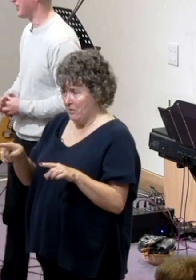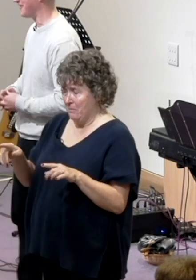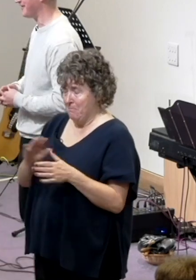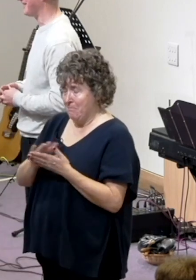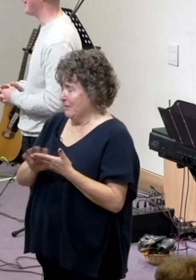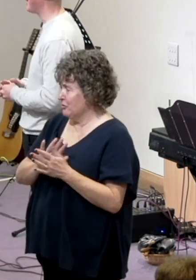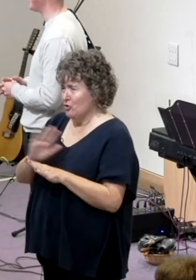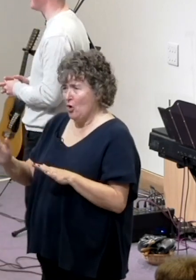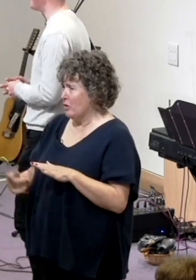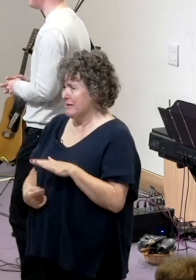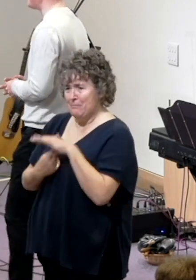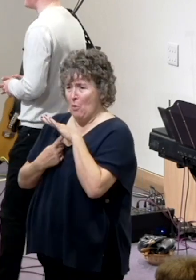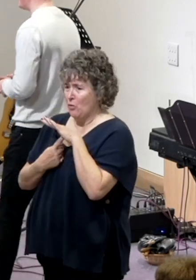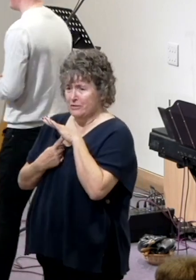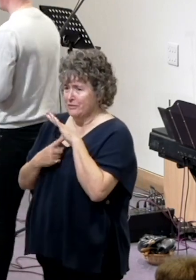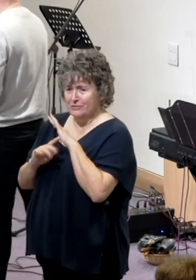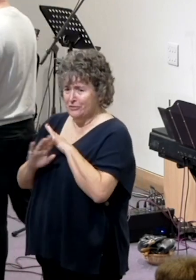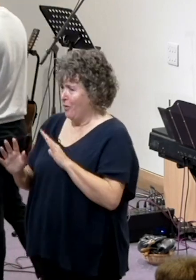the show.